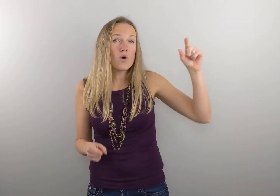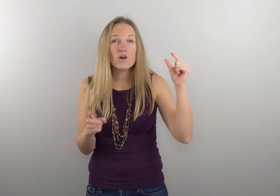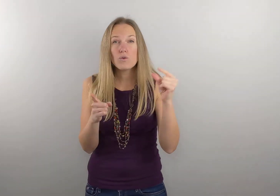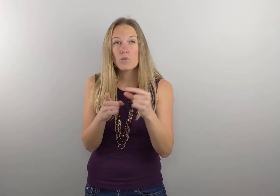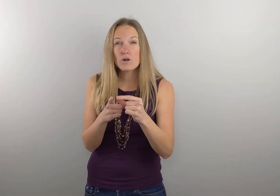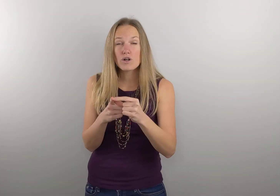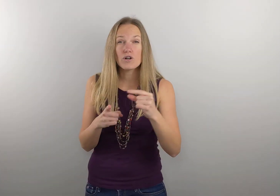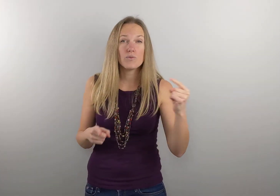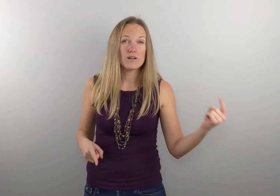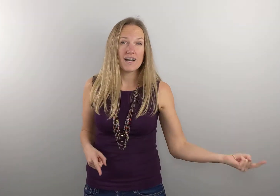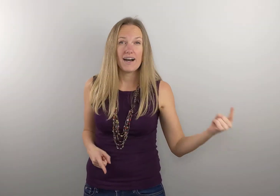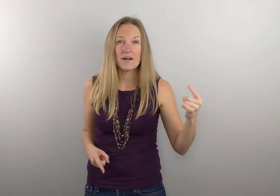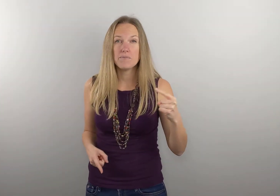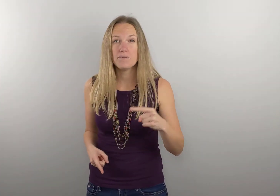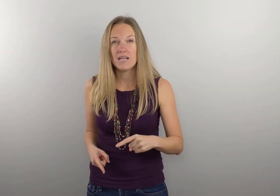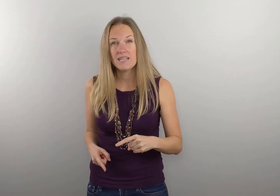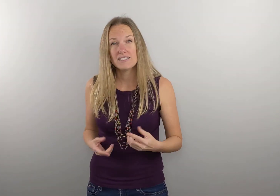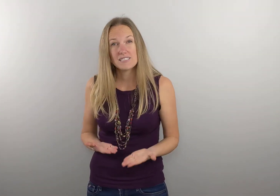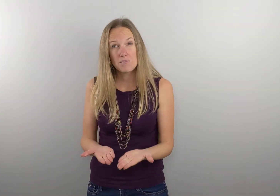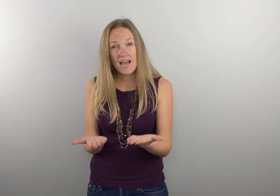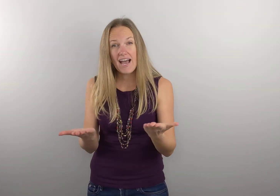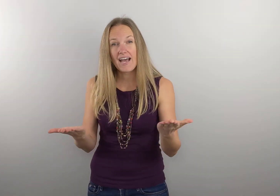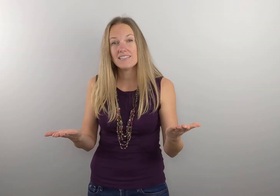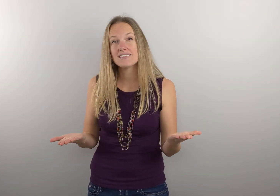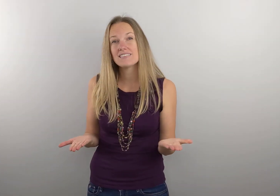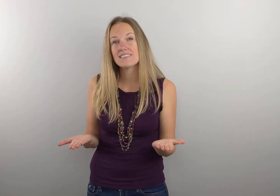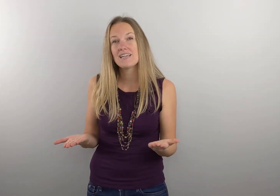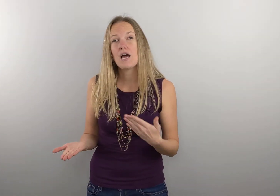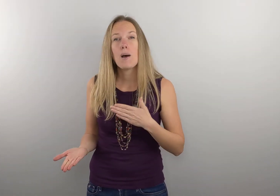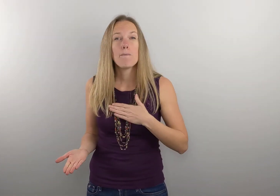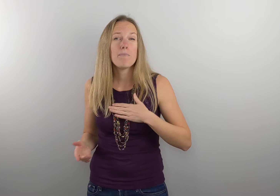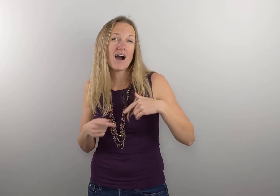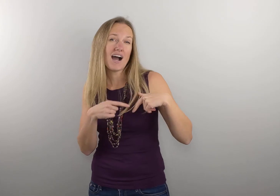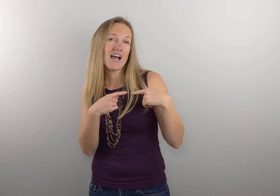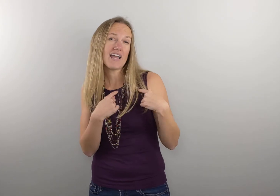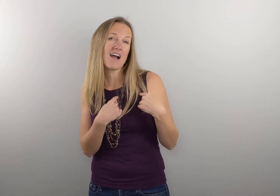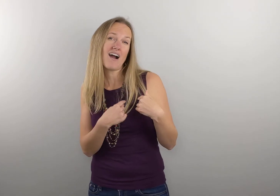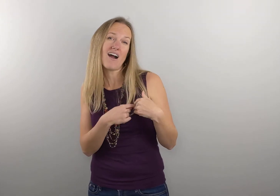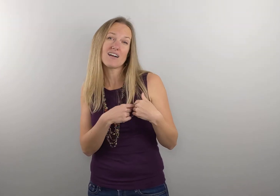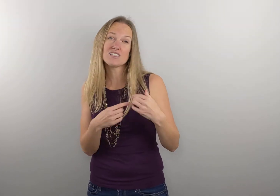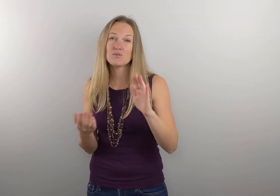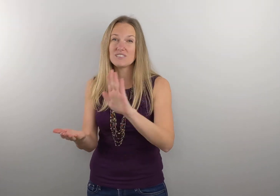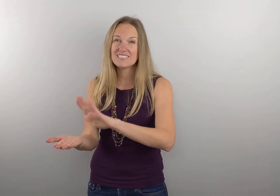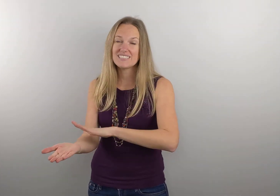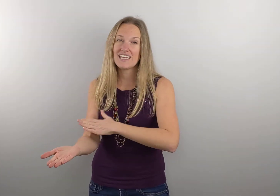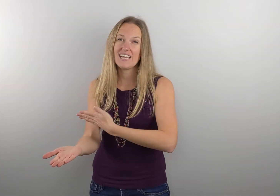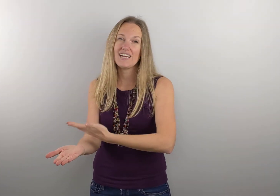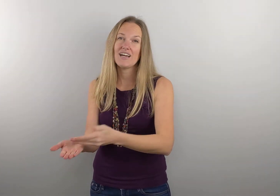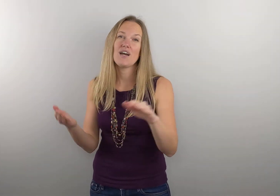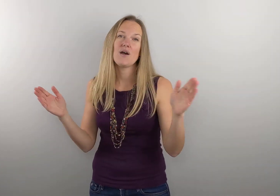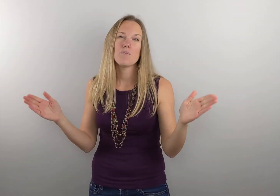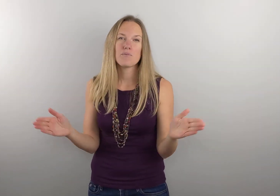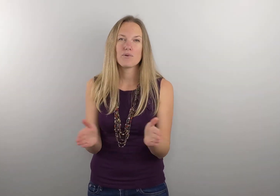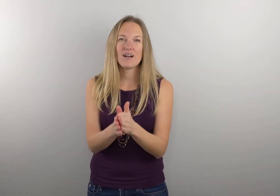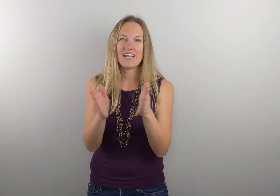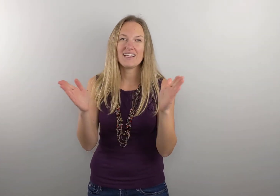Your word will come to pass. My heart will sing